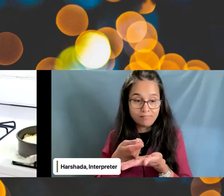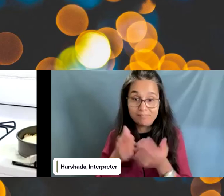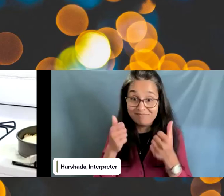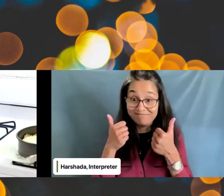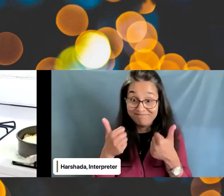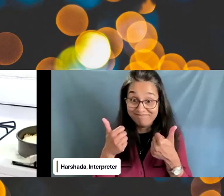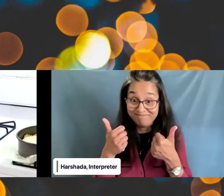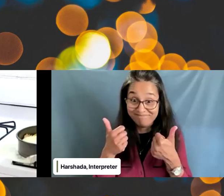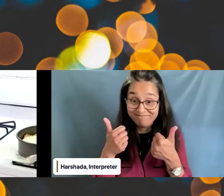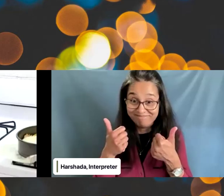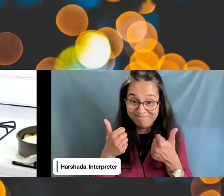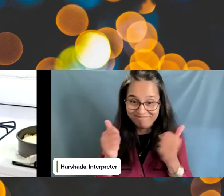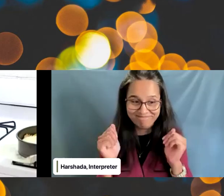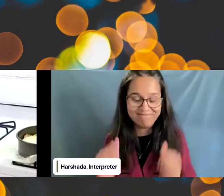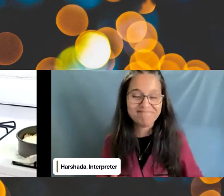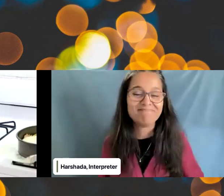nicely.